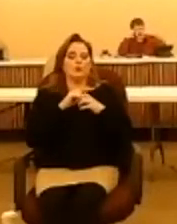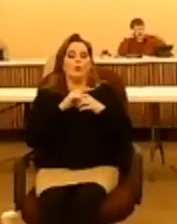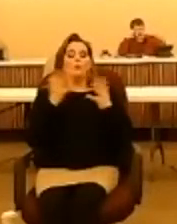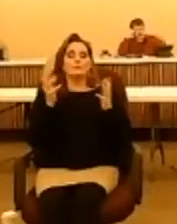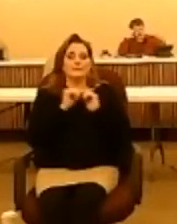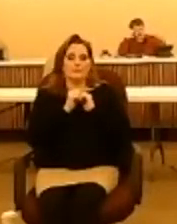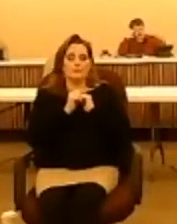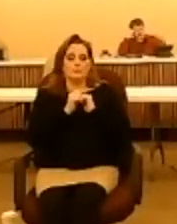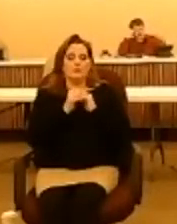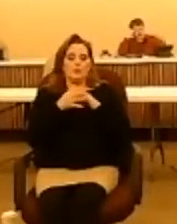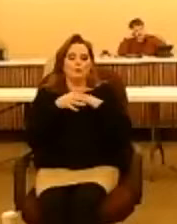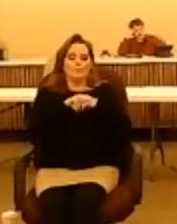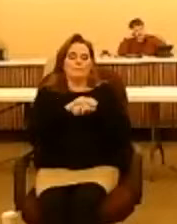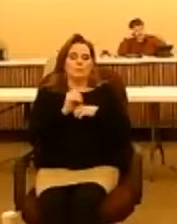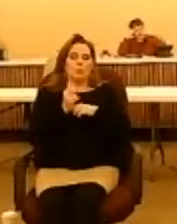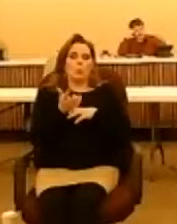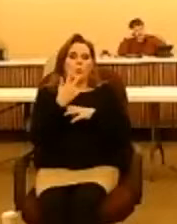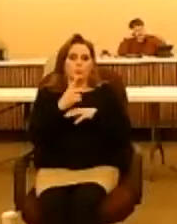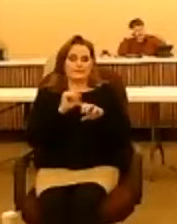topics.